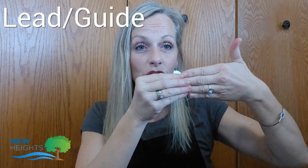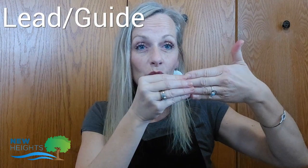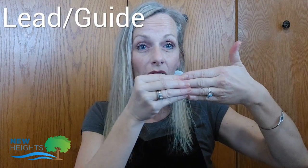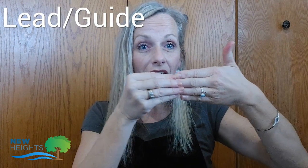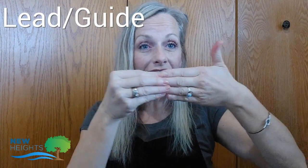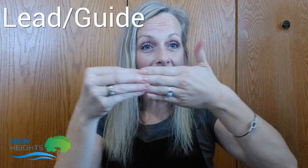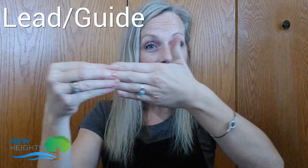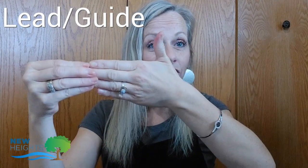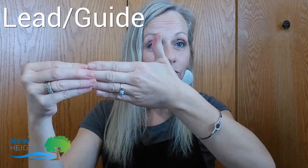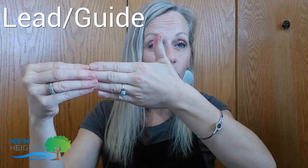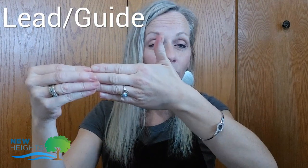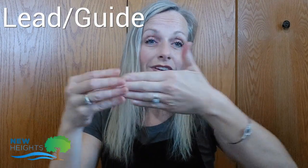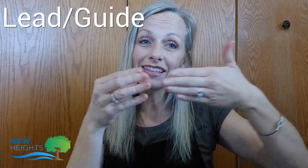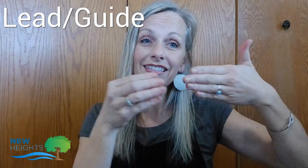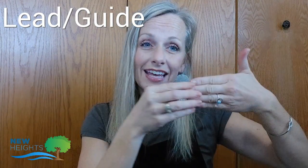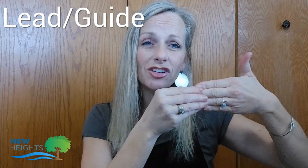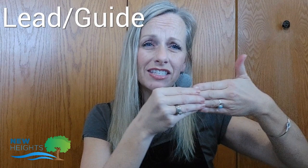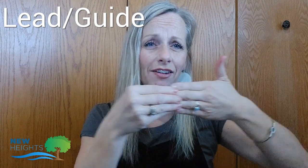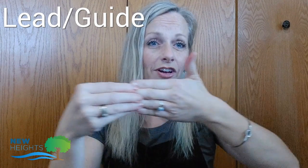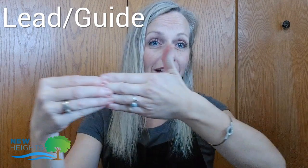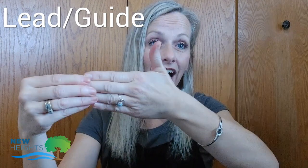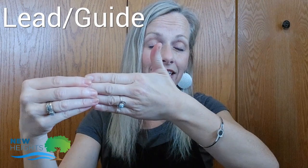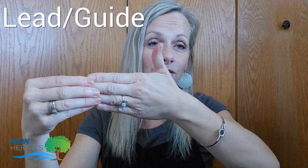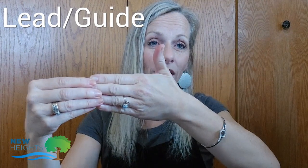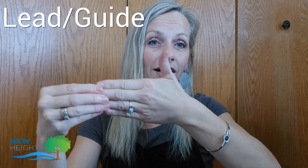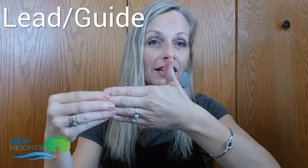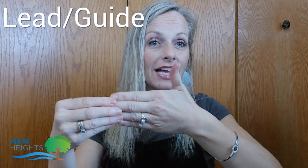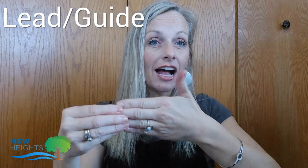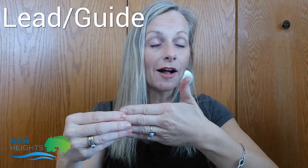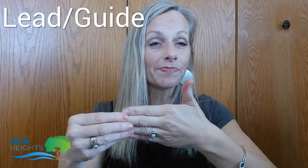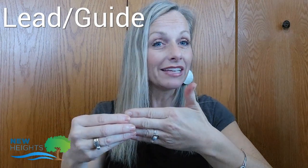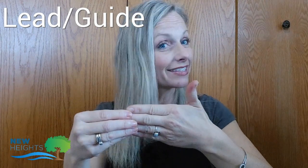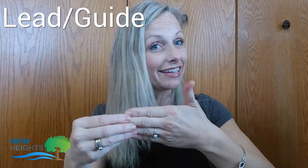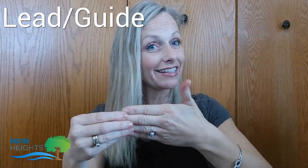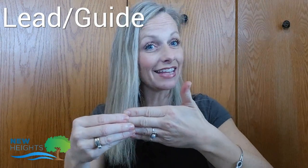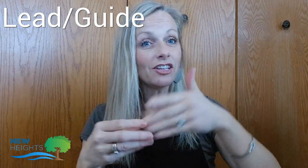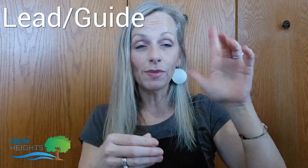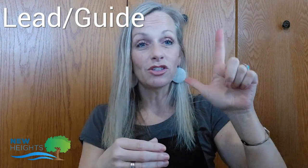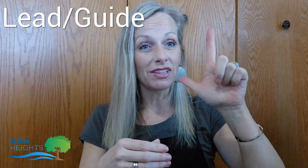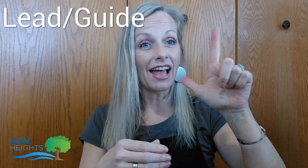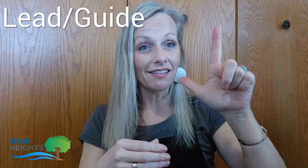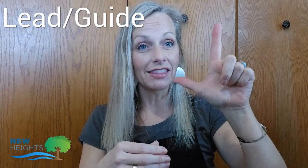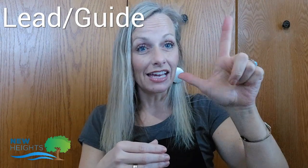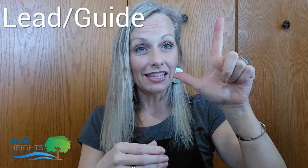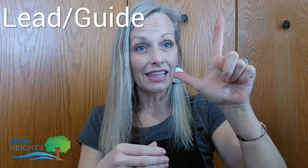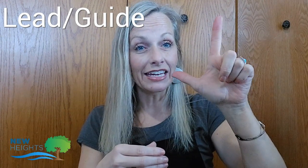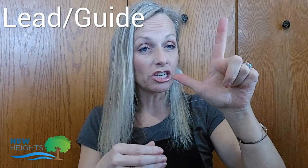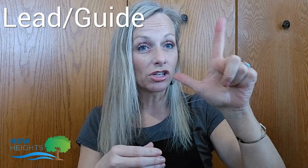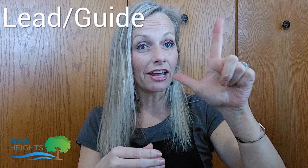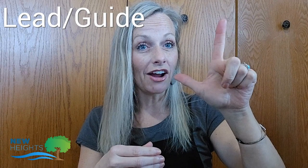you guide it forward. This is actually the sign for guide as well. In signed exact, you might do that initial letter L